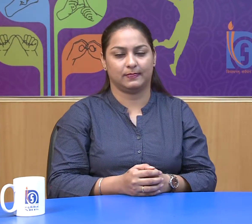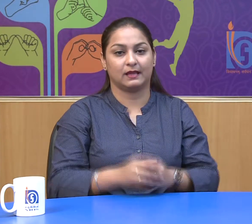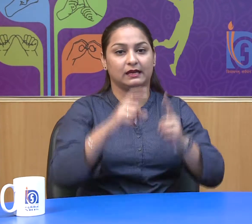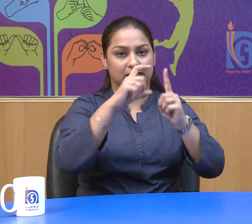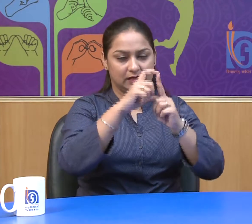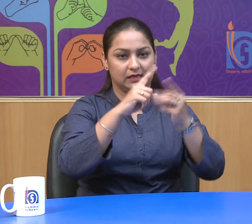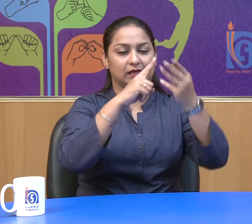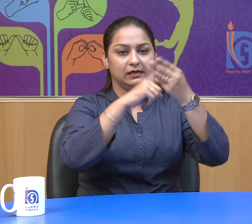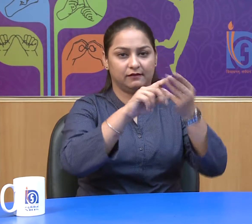and Vasudeva.